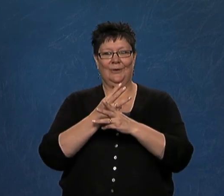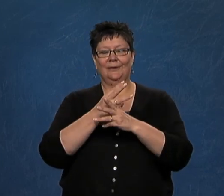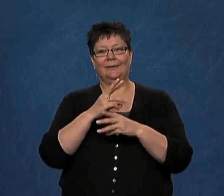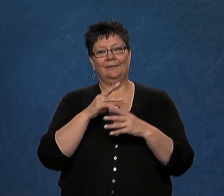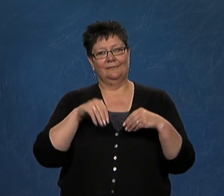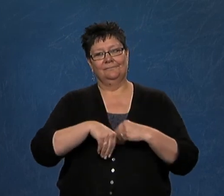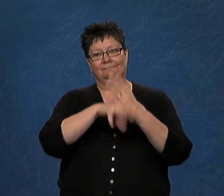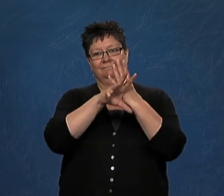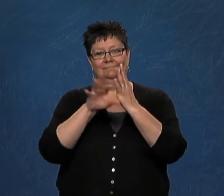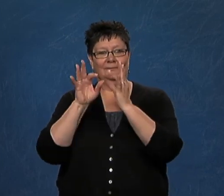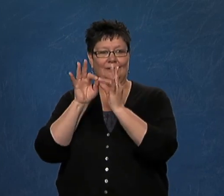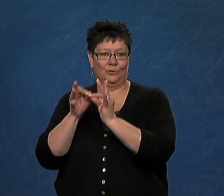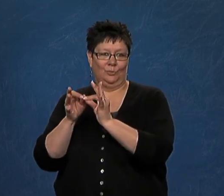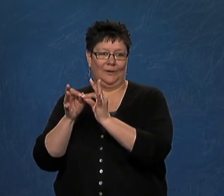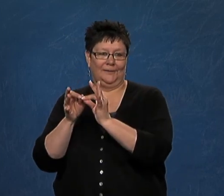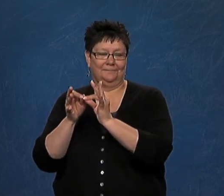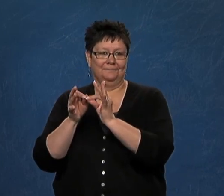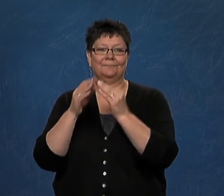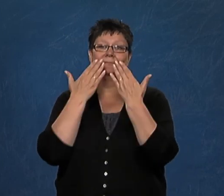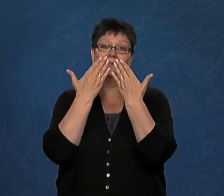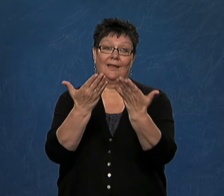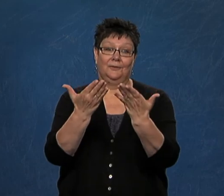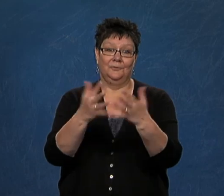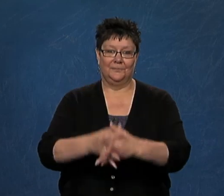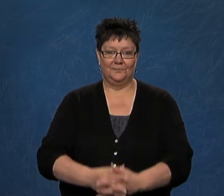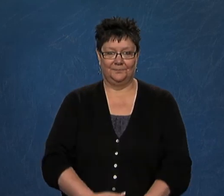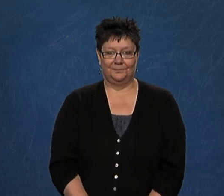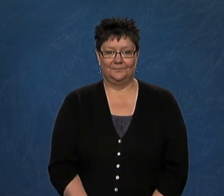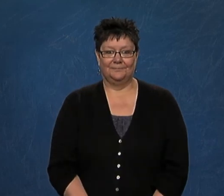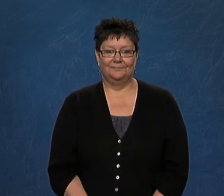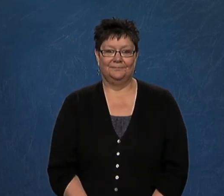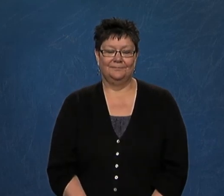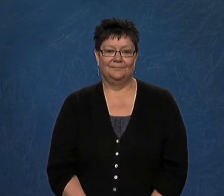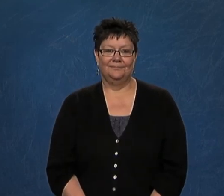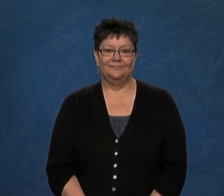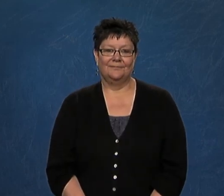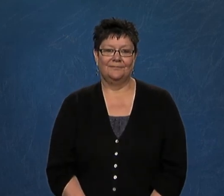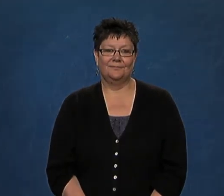of all this new world of video remote interpreting. Thank you.